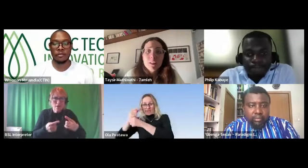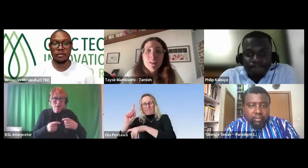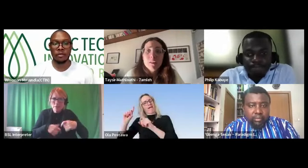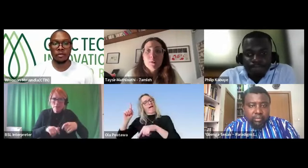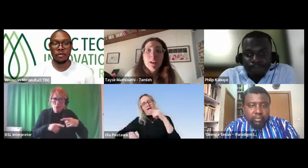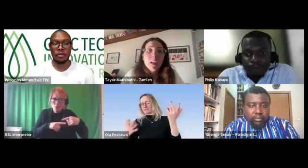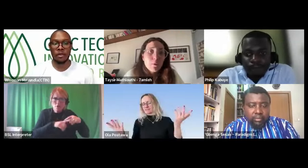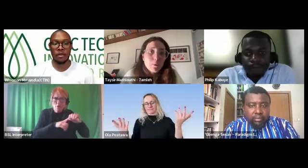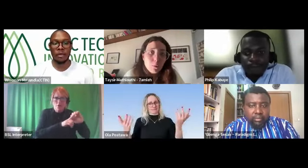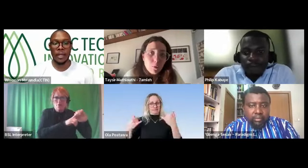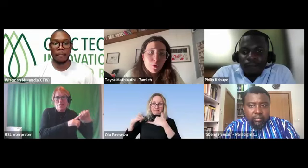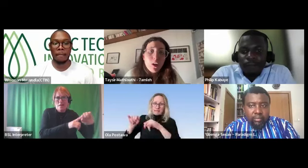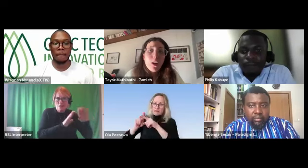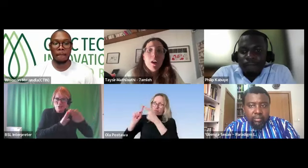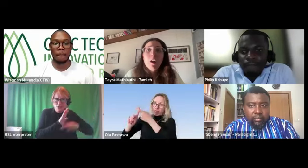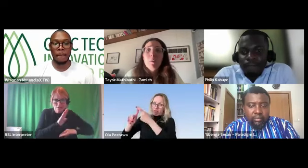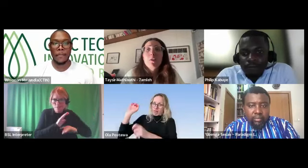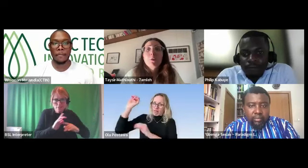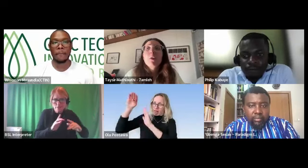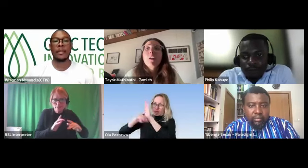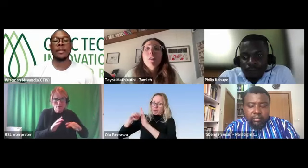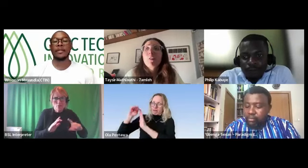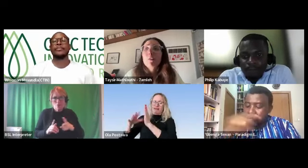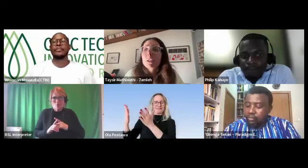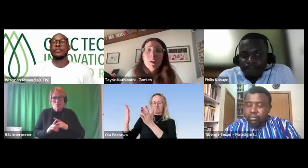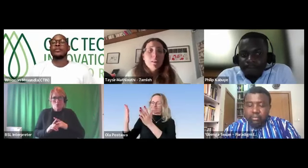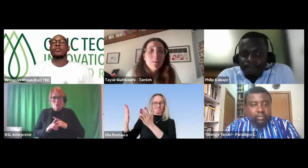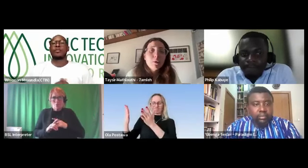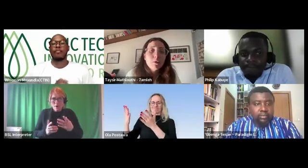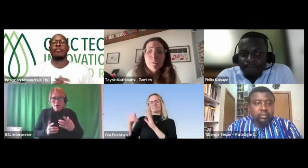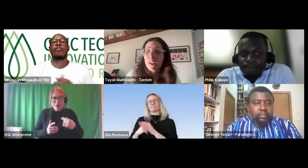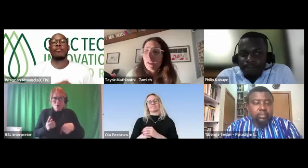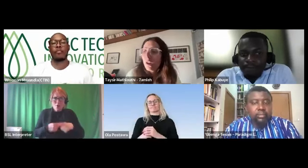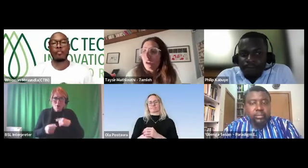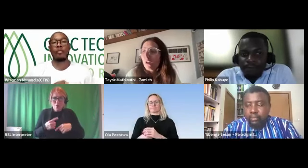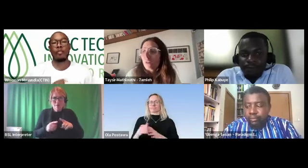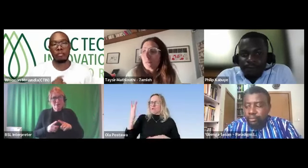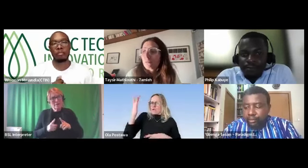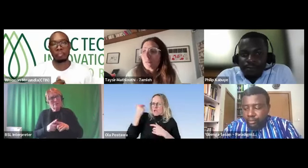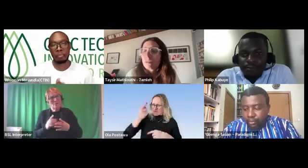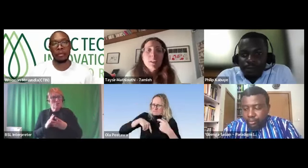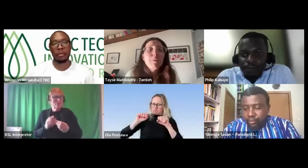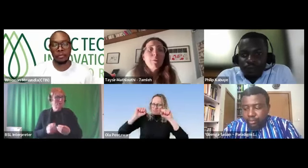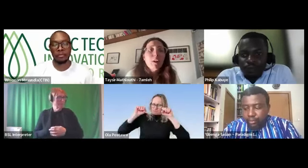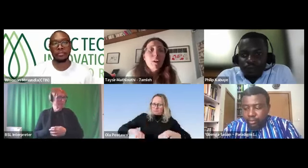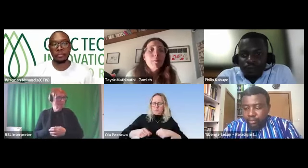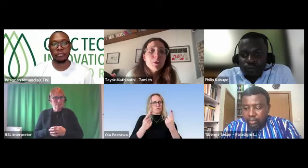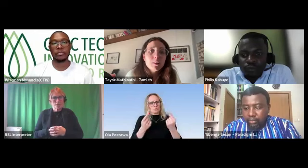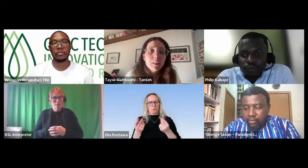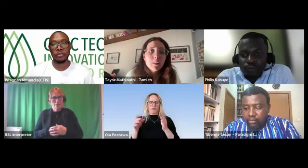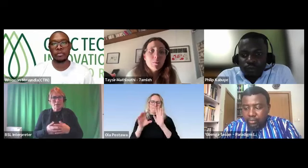their own agendas to be able to work, because we are always put in a sort of like state